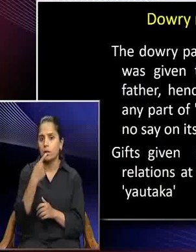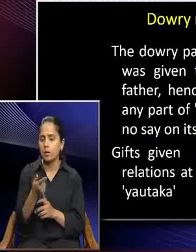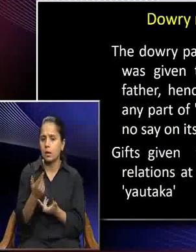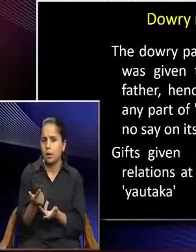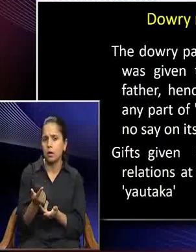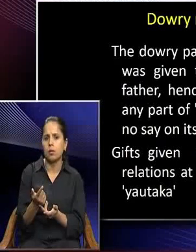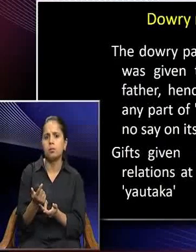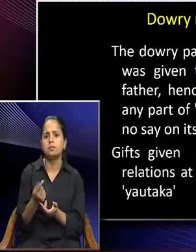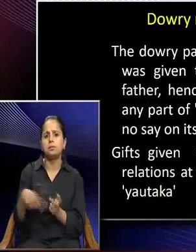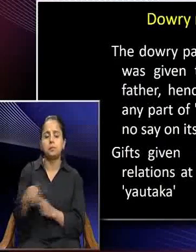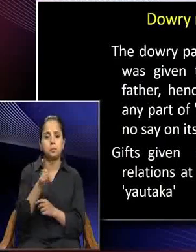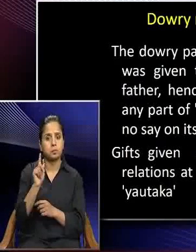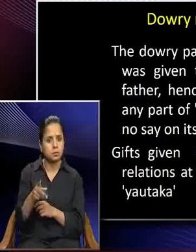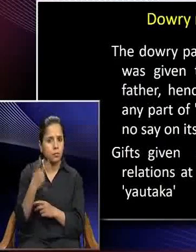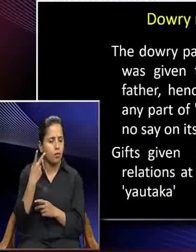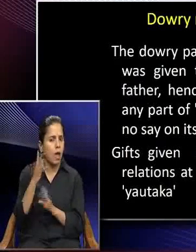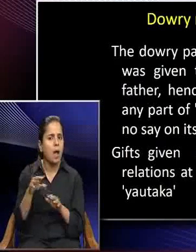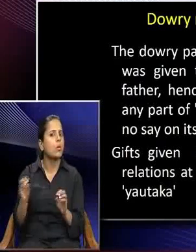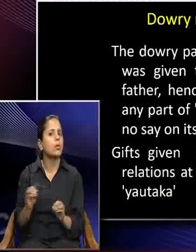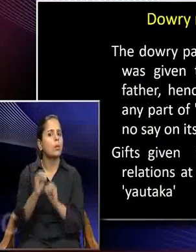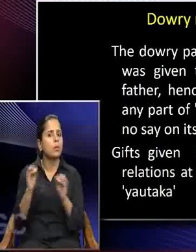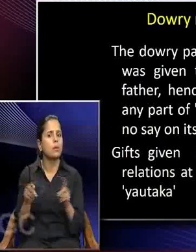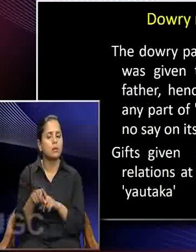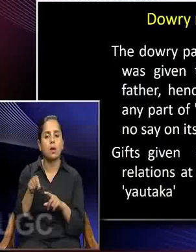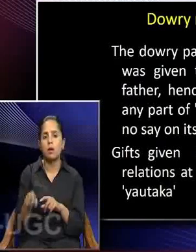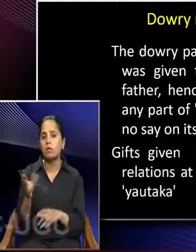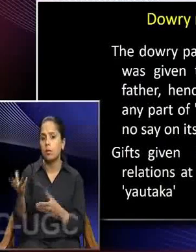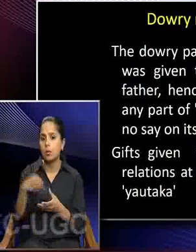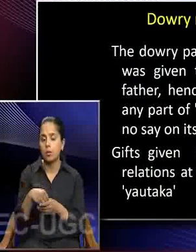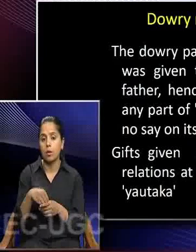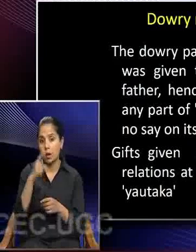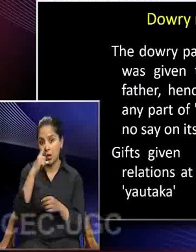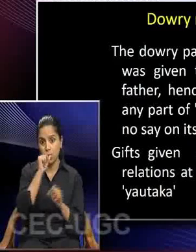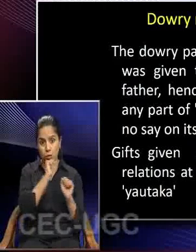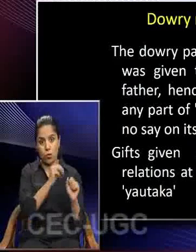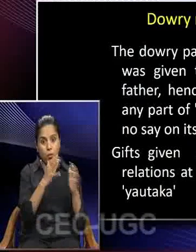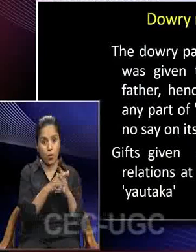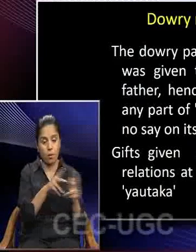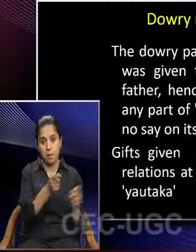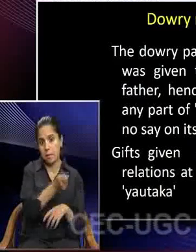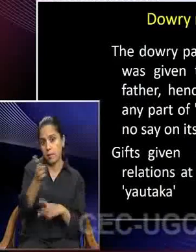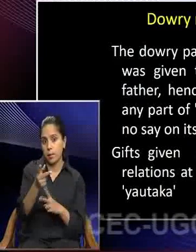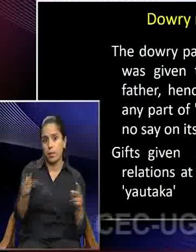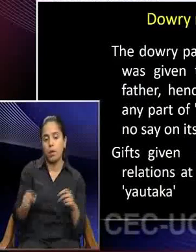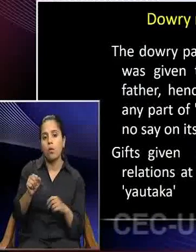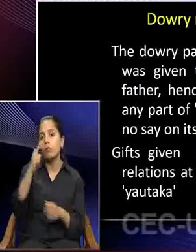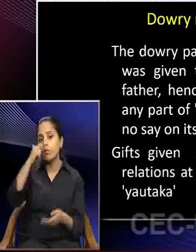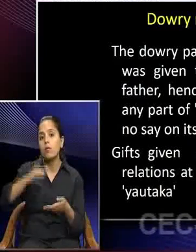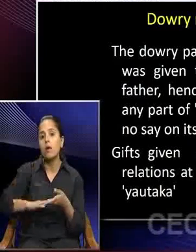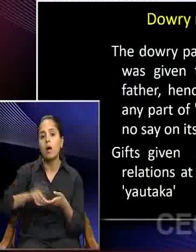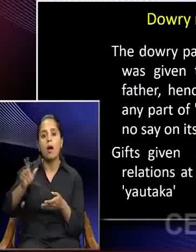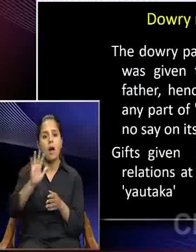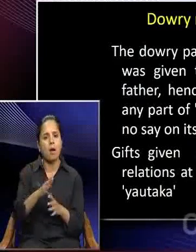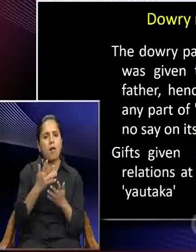not constitute as part of Istridhana, and therefore, the wife had